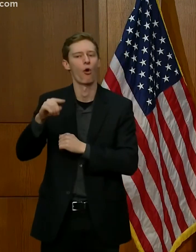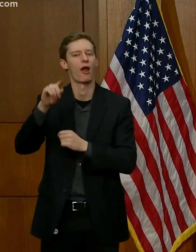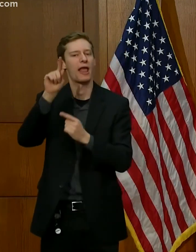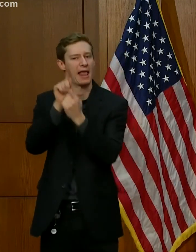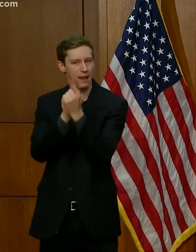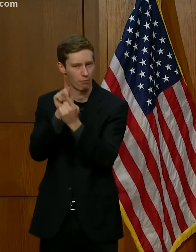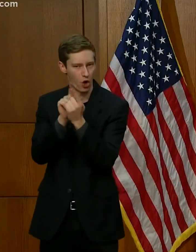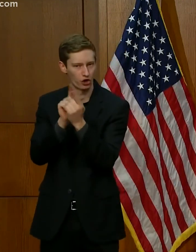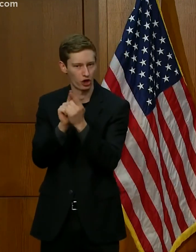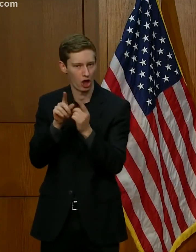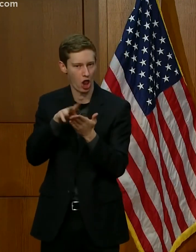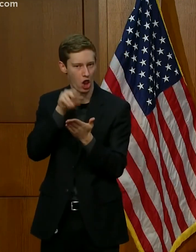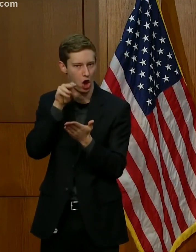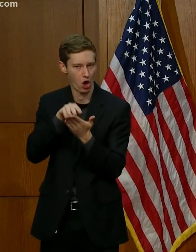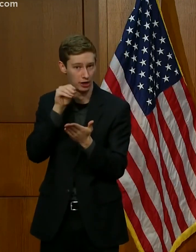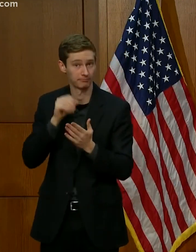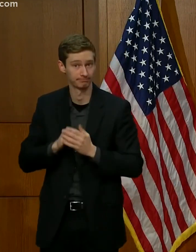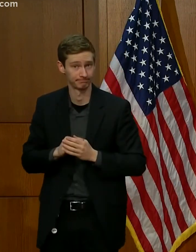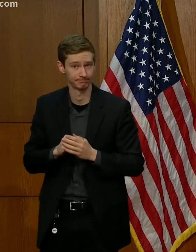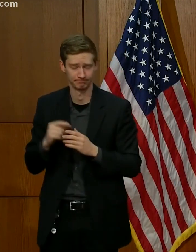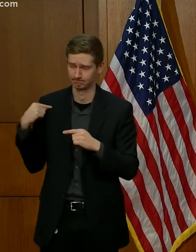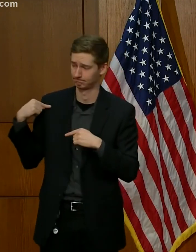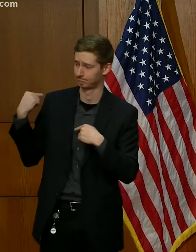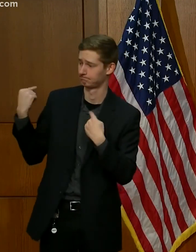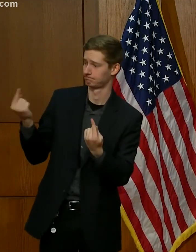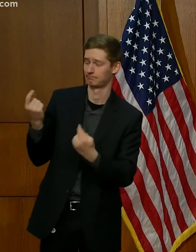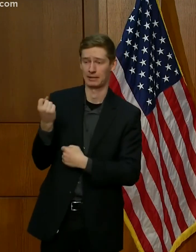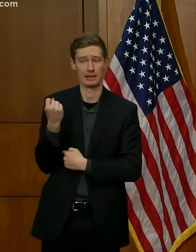past 11 months, our children